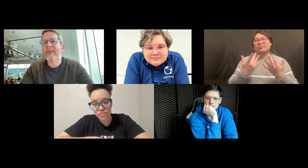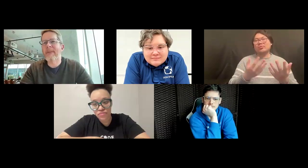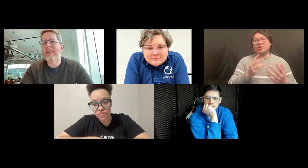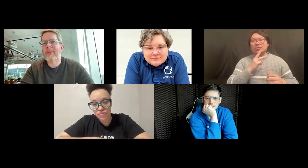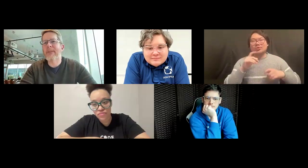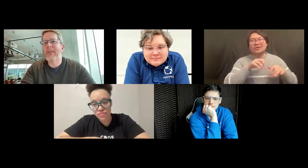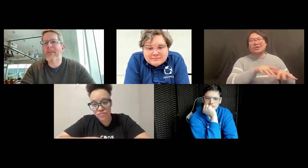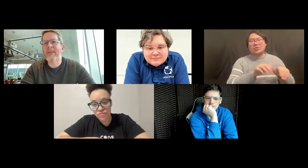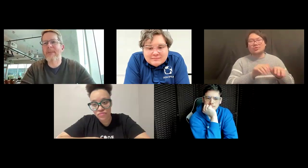think also,